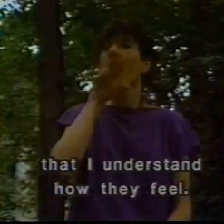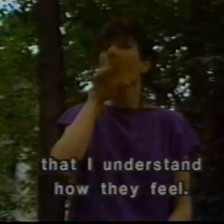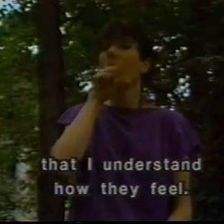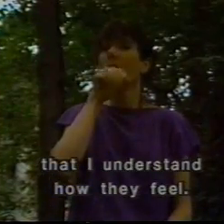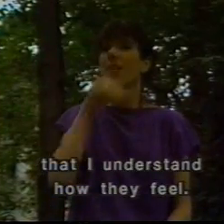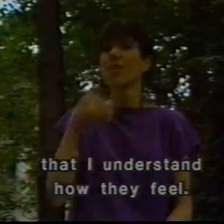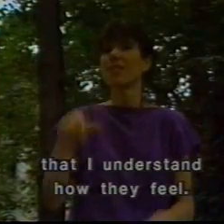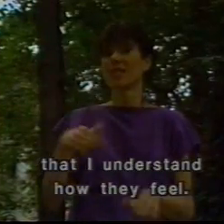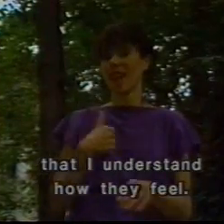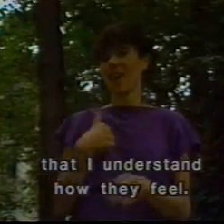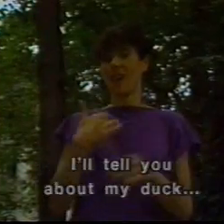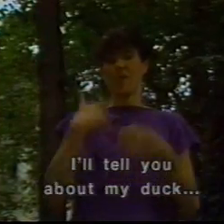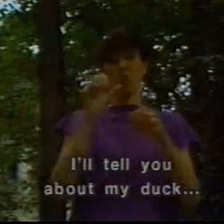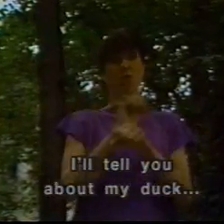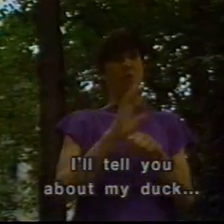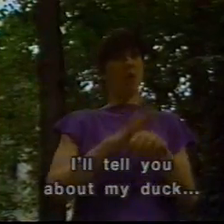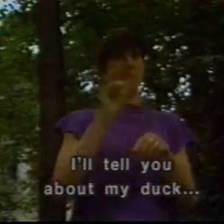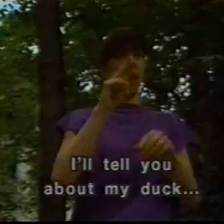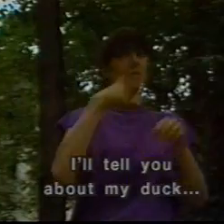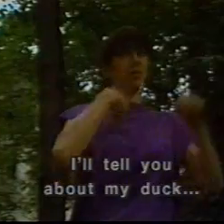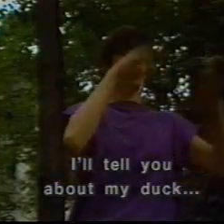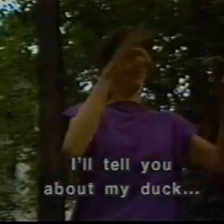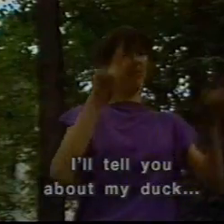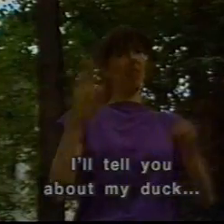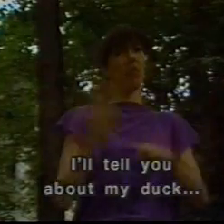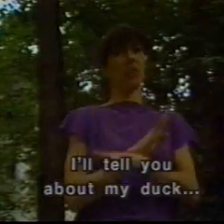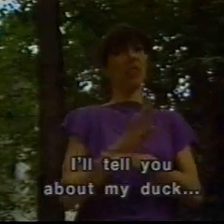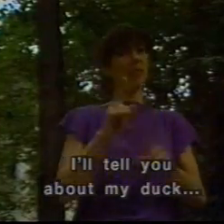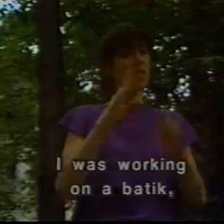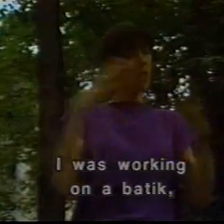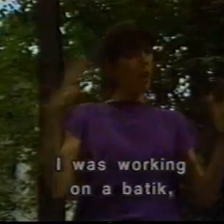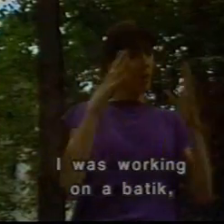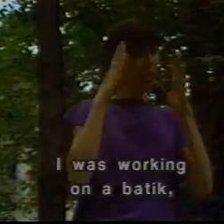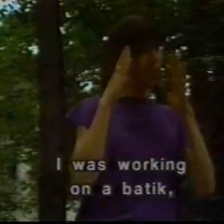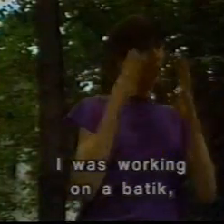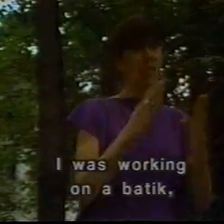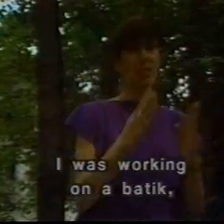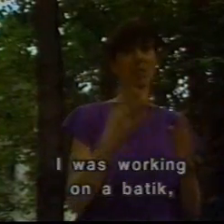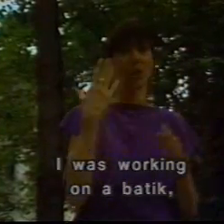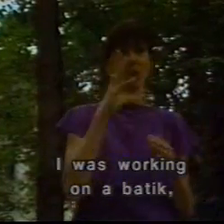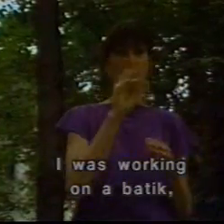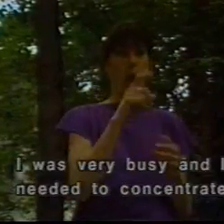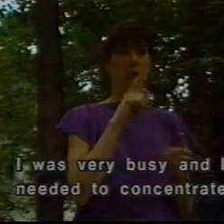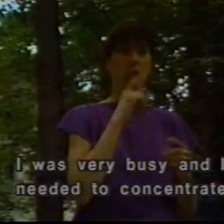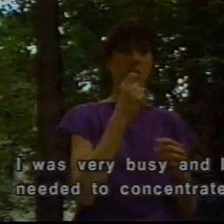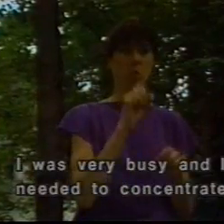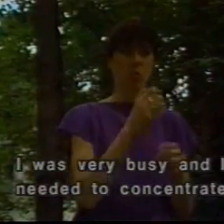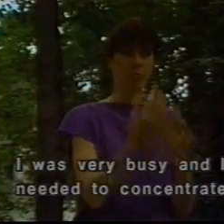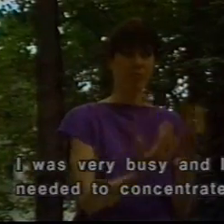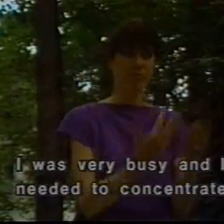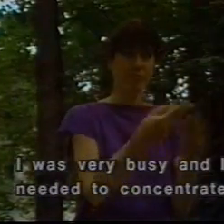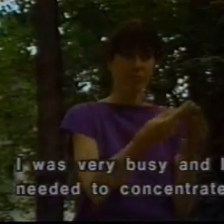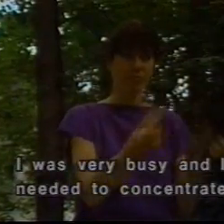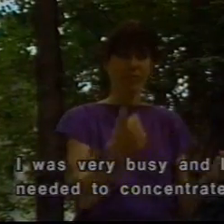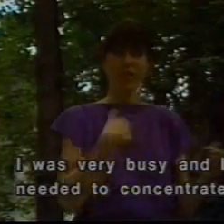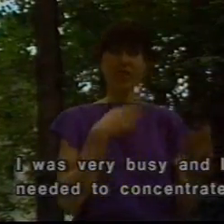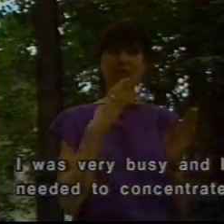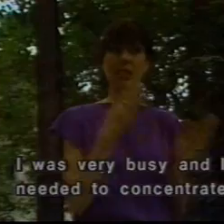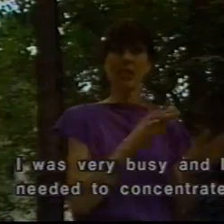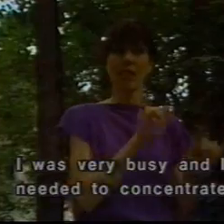feel. I'll tell you about my duck. I was working on a batik. I was very busy and I needed to concentrate because the